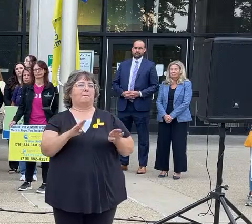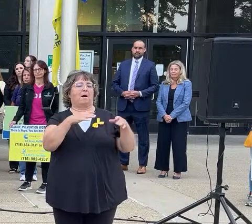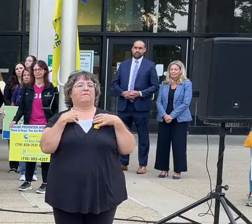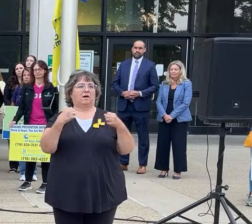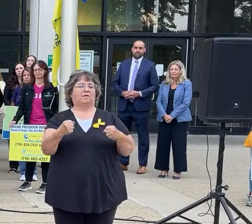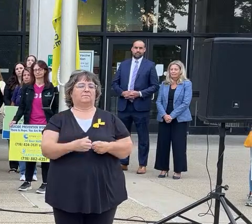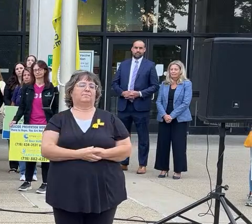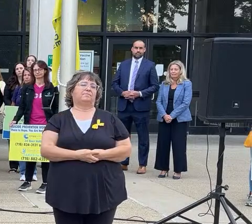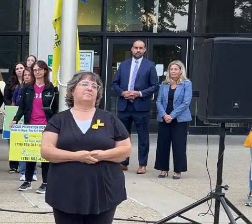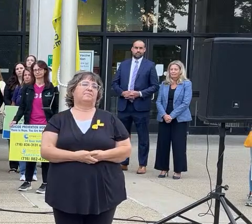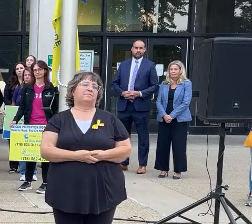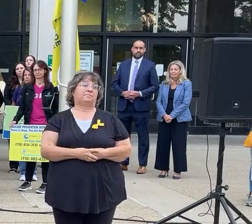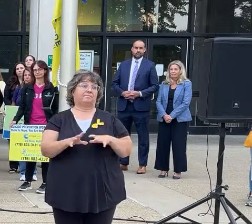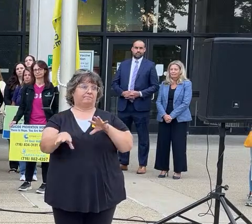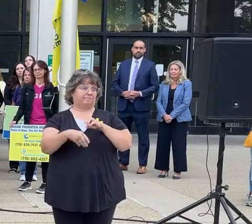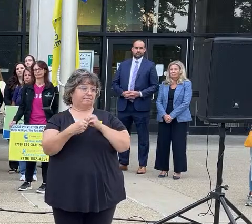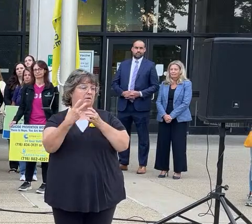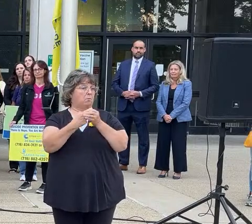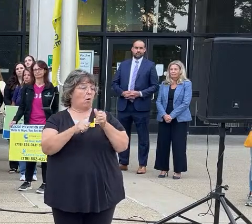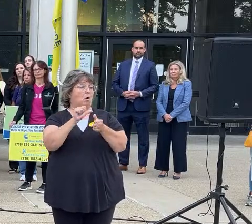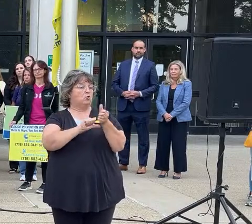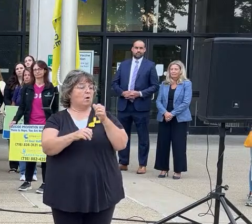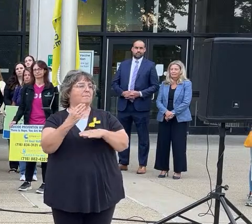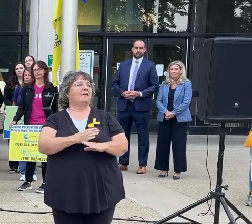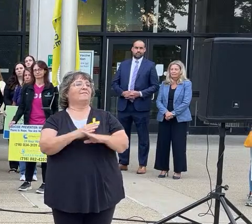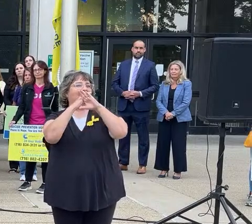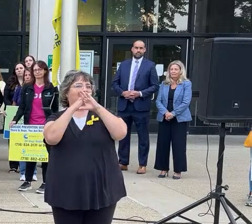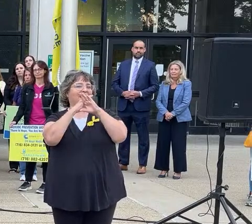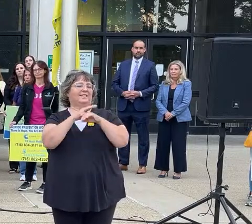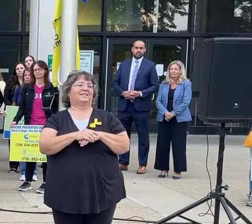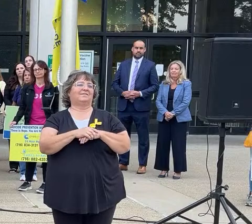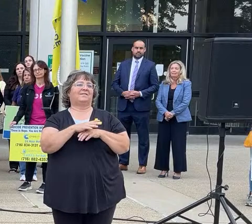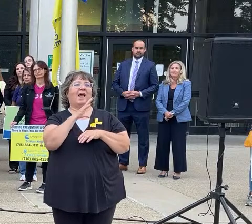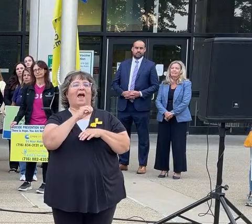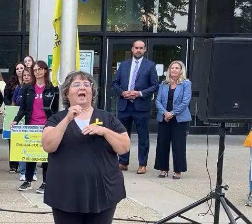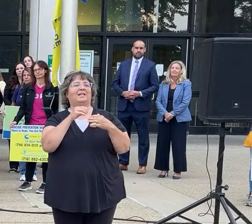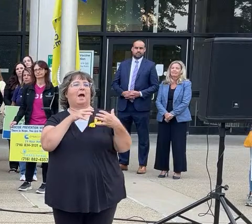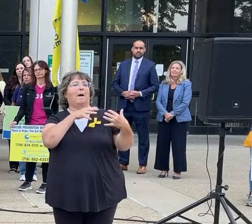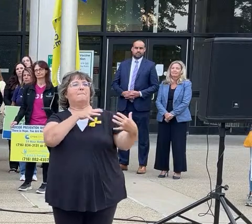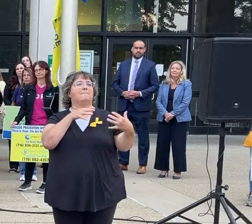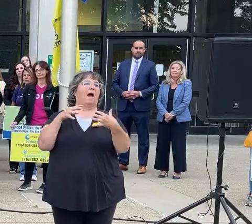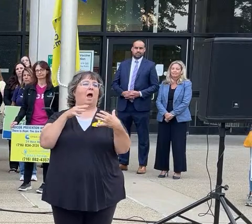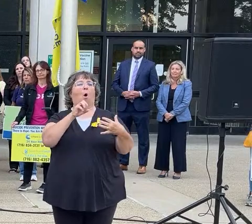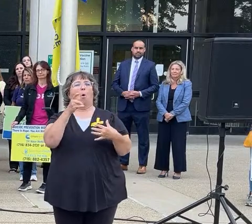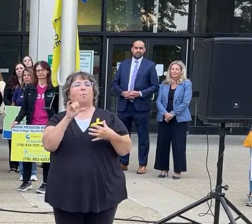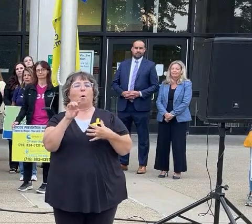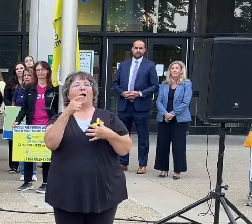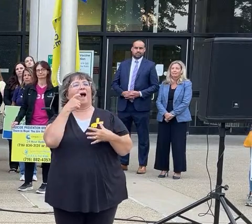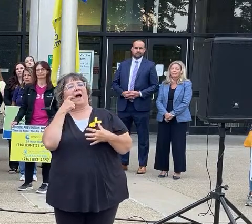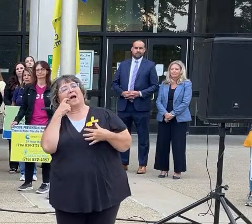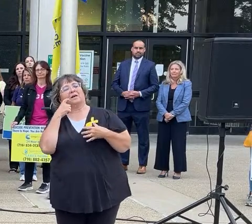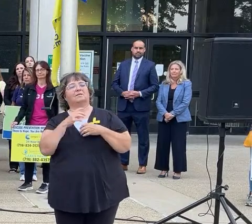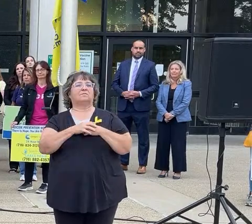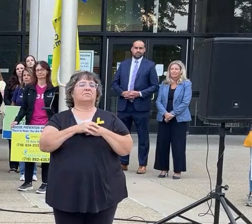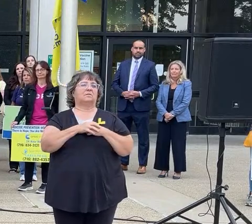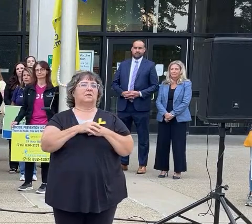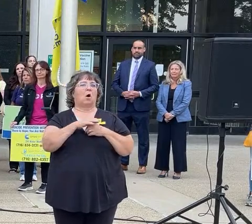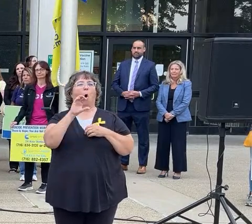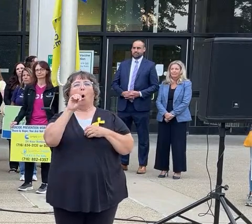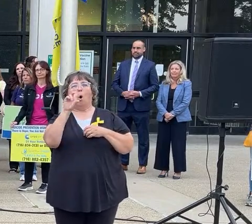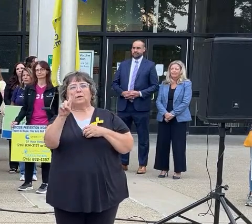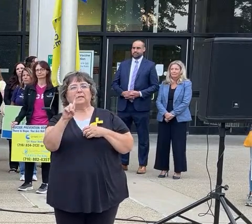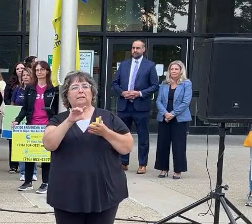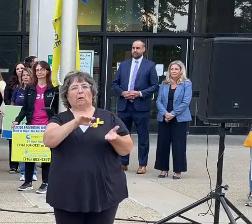behavioral health, including both suicide prevention and the battle against opioid addiction and